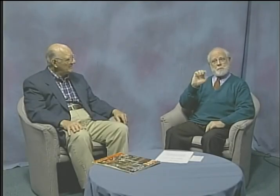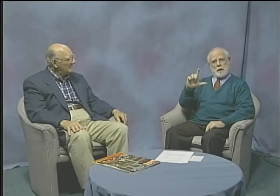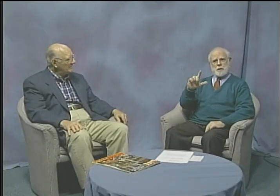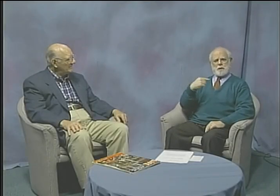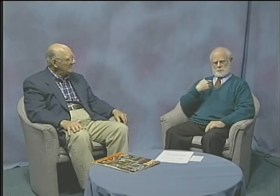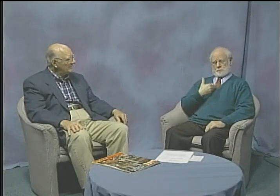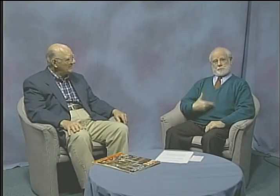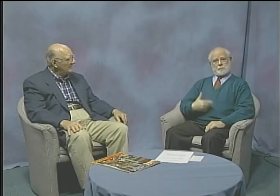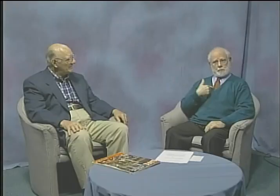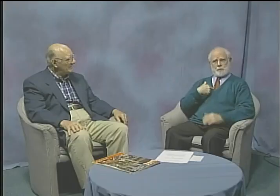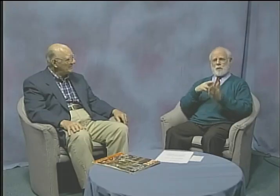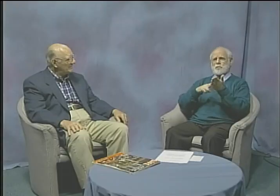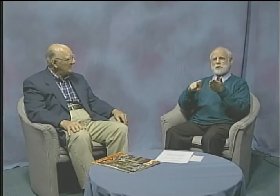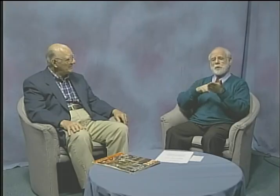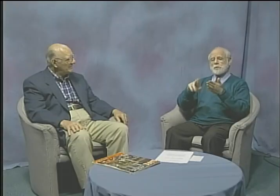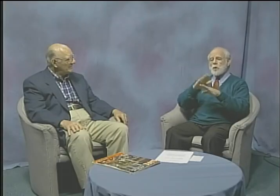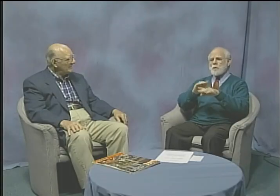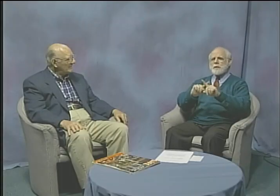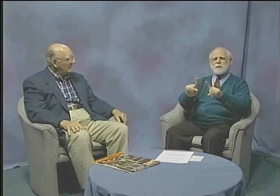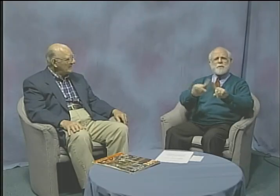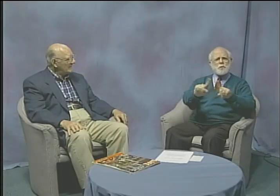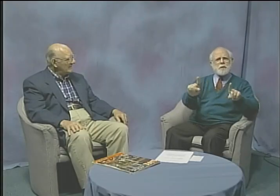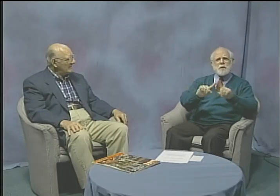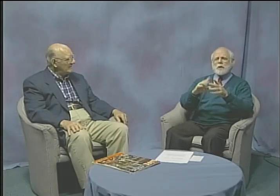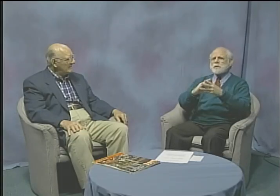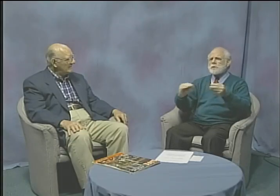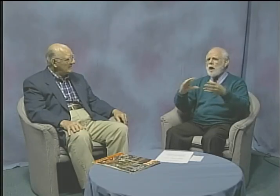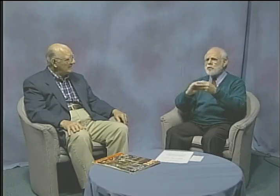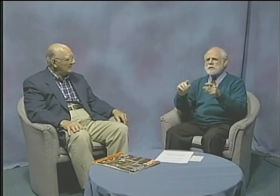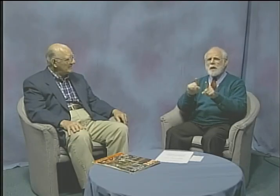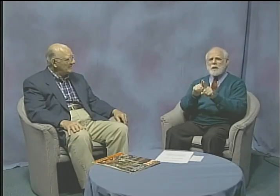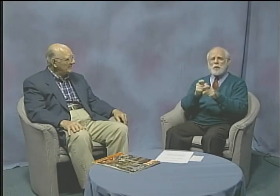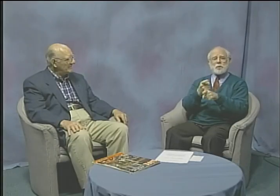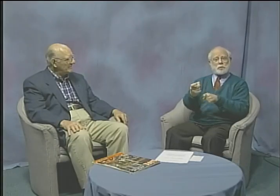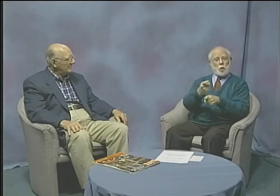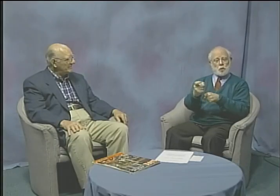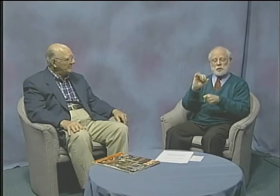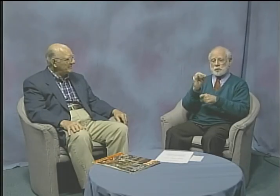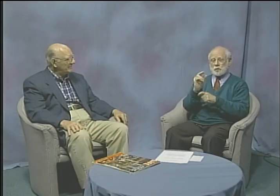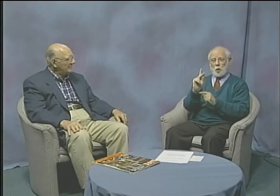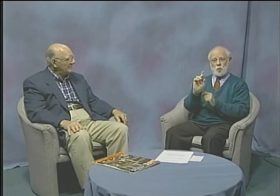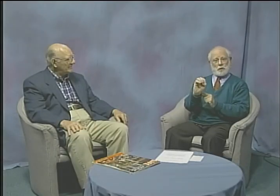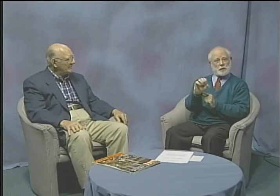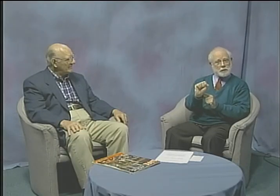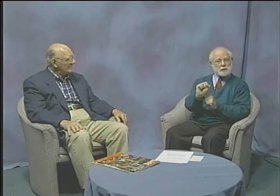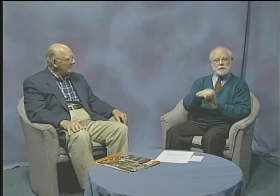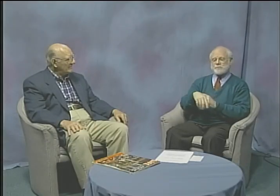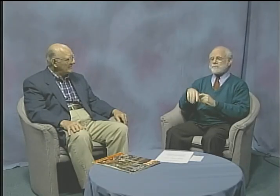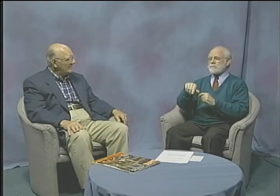My name is Simon Carmel. I've been researching on different stories, like